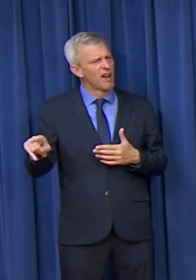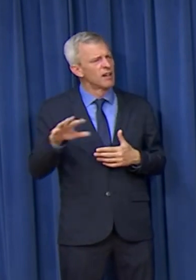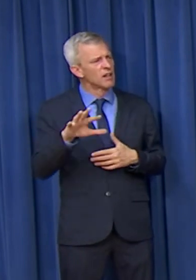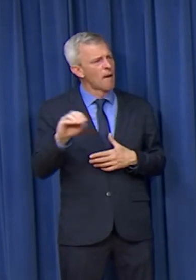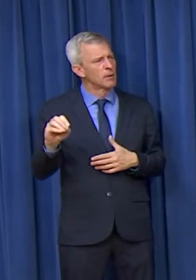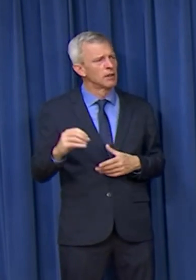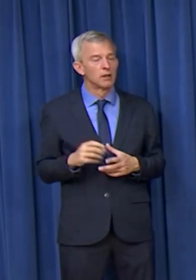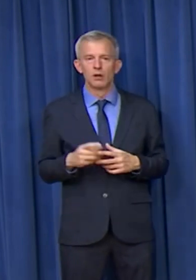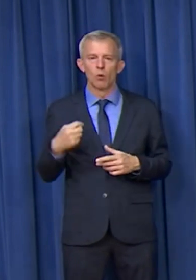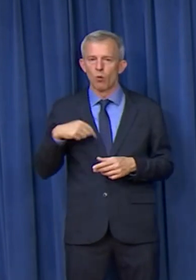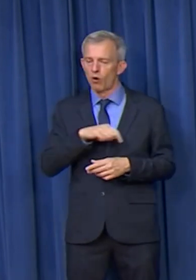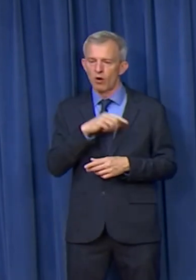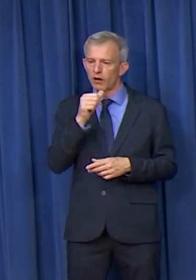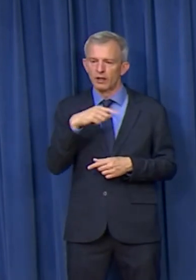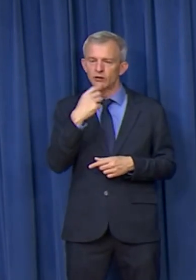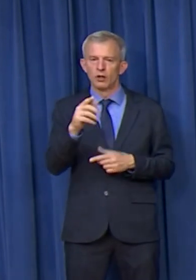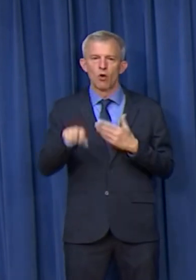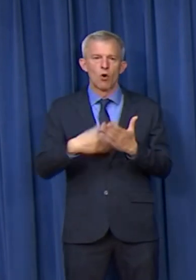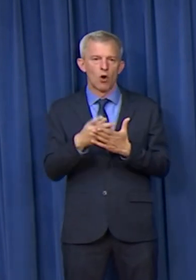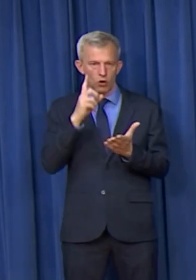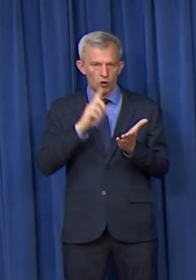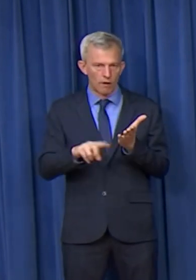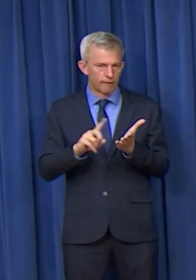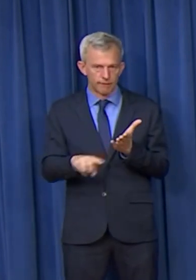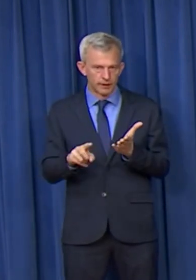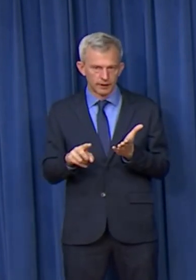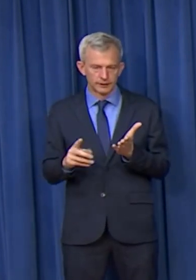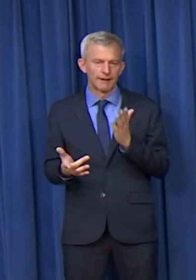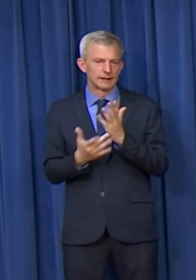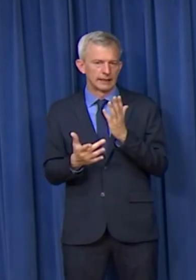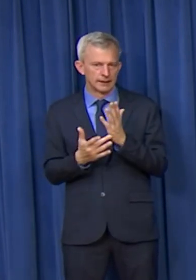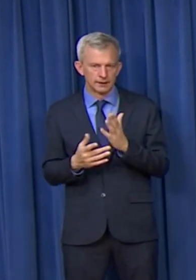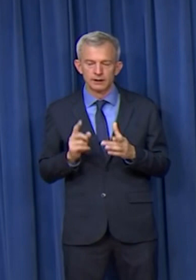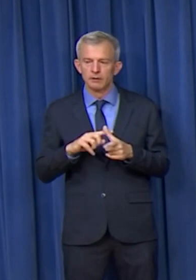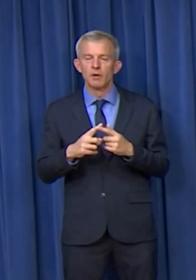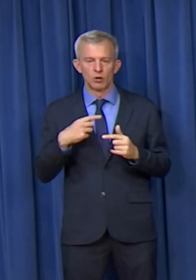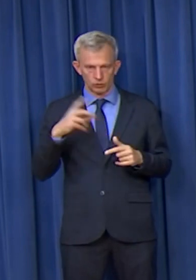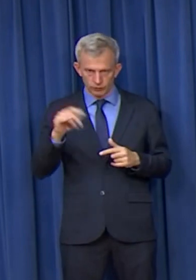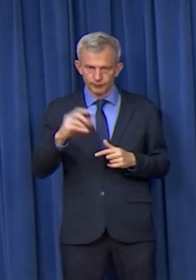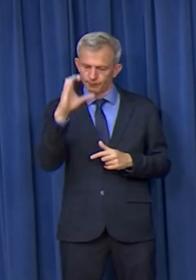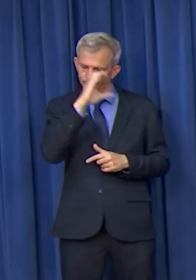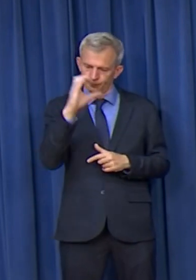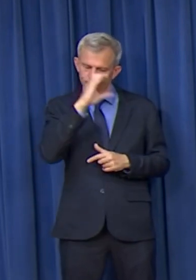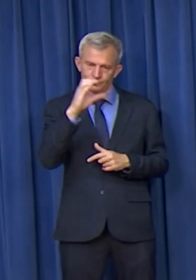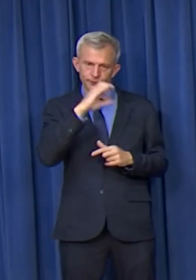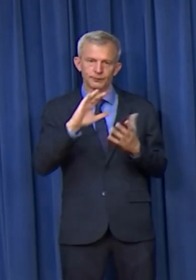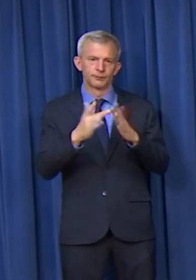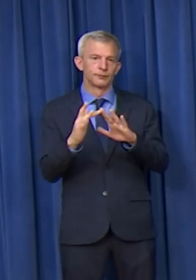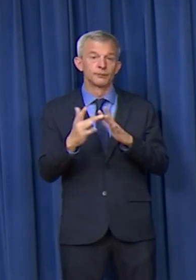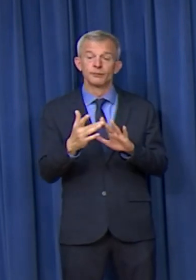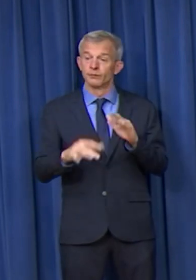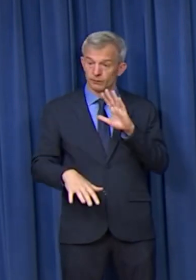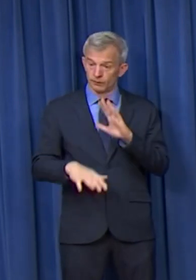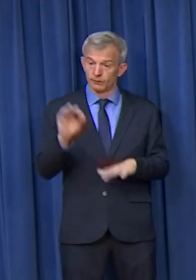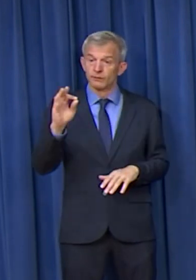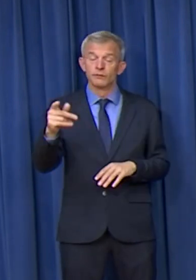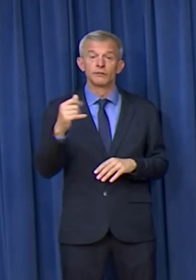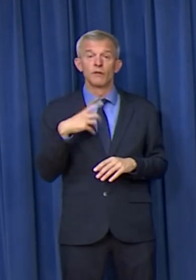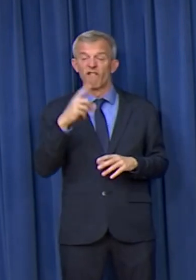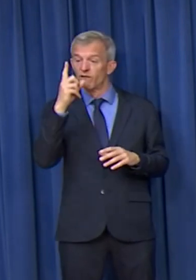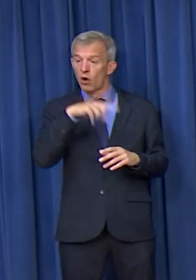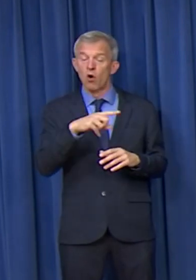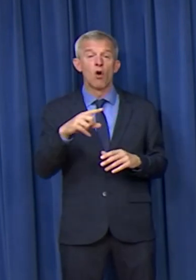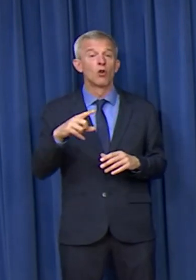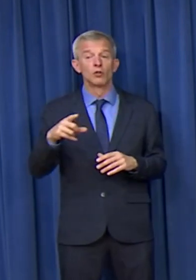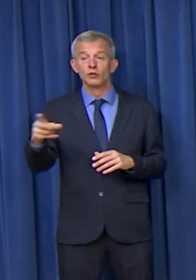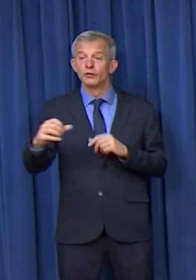techniques, but we have been scouring the internet, looking for claims which may be false or misleading, calling on companies to substantiate those claims, and